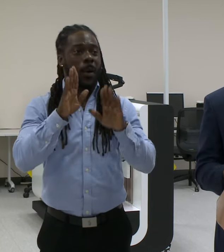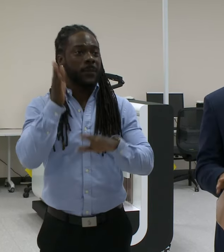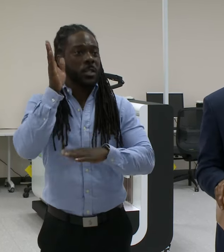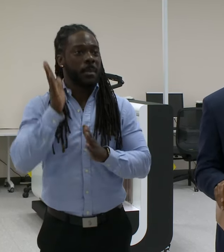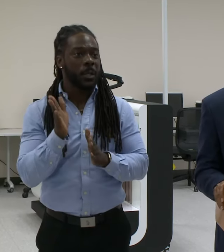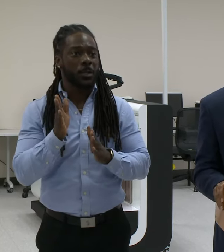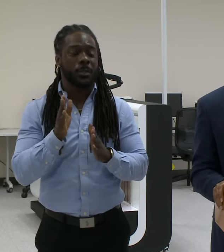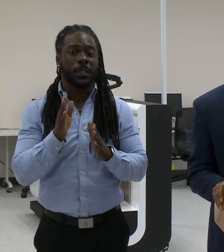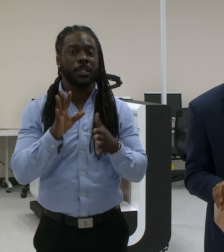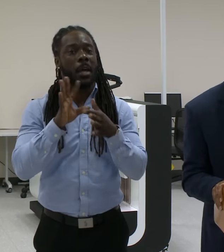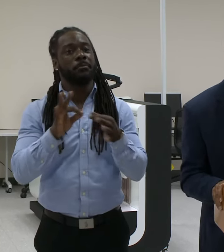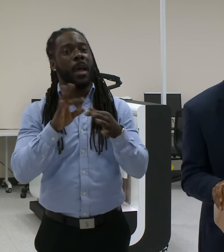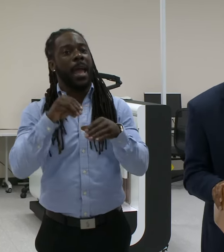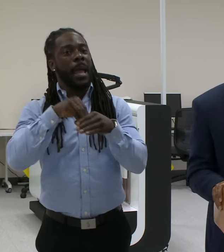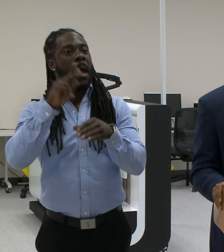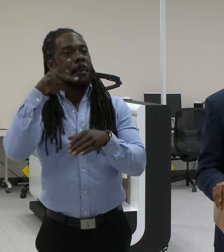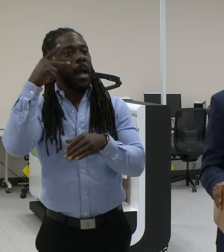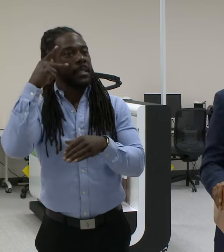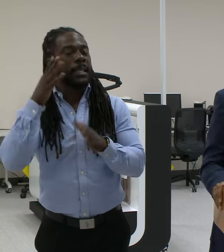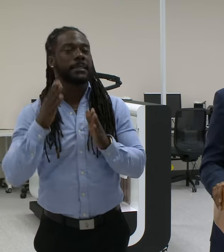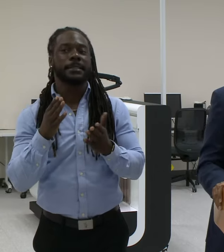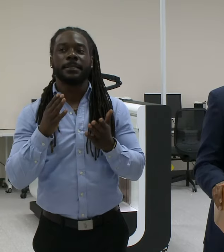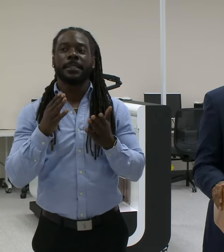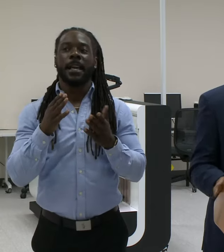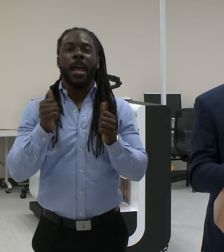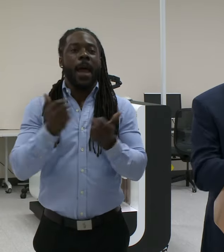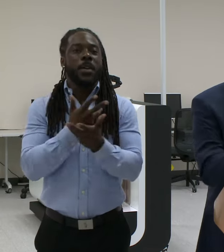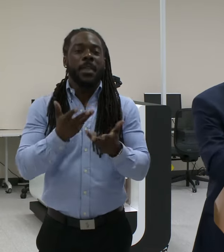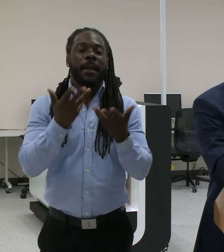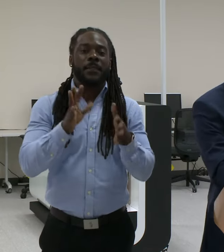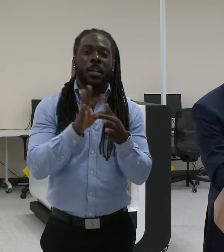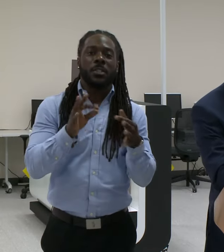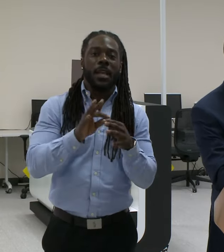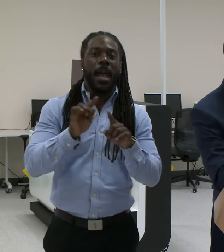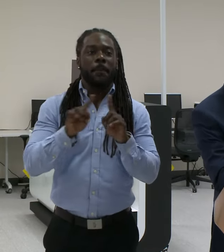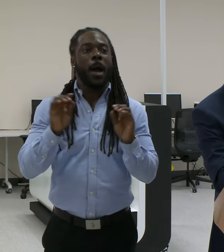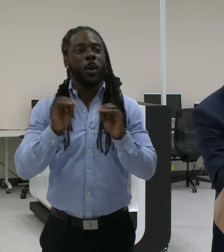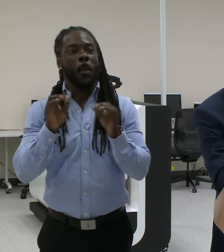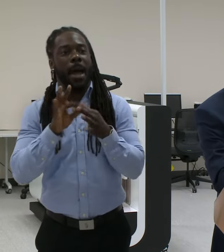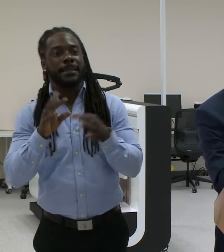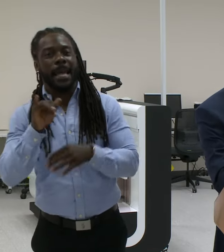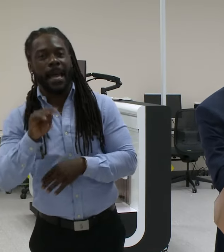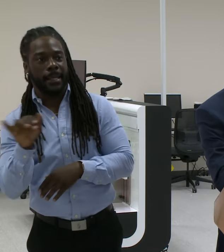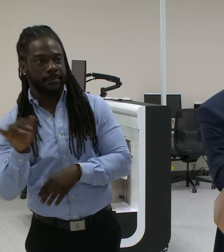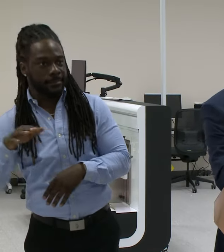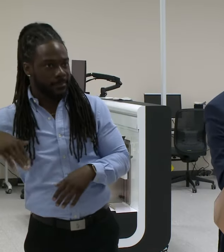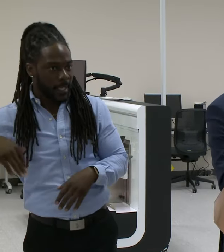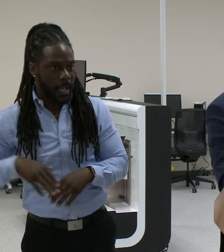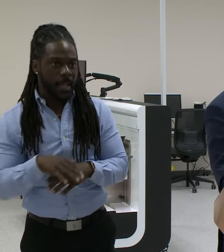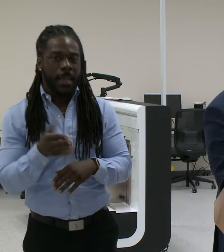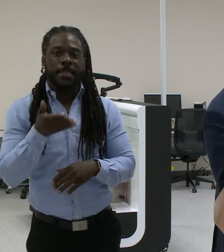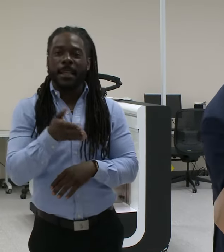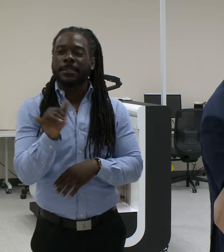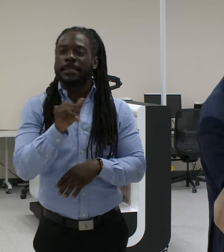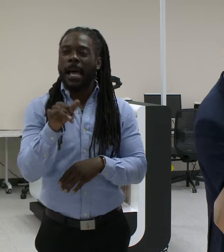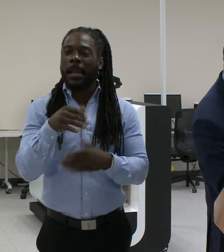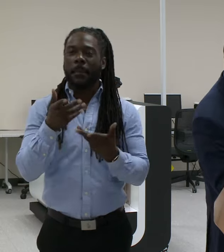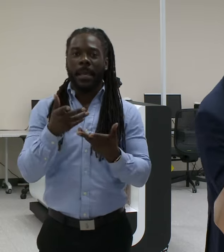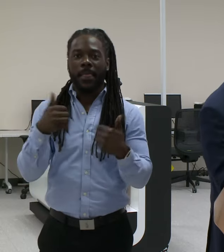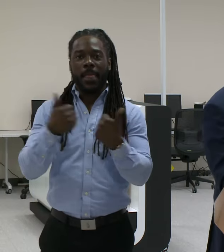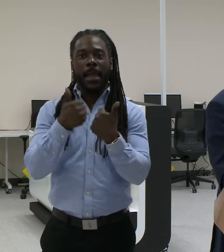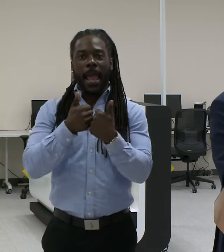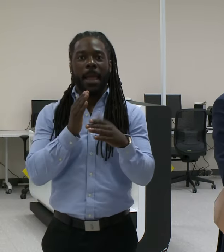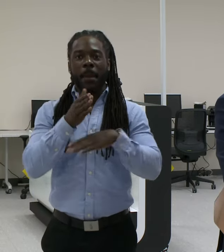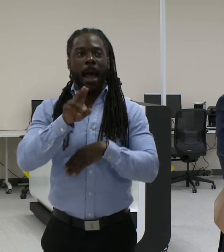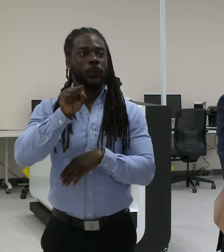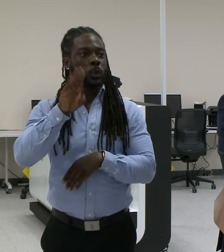been said, but everybody hasn't said it yet. So I want to be conscious of that. And this is a little bit like being the game after the Super Bowl, since we've already